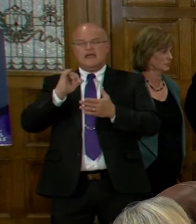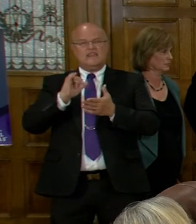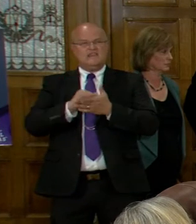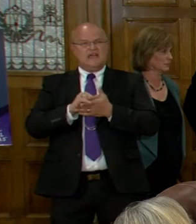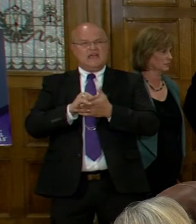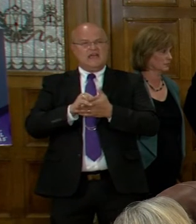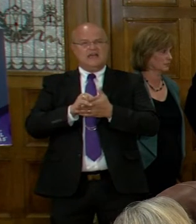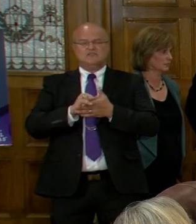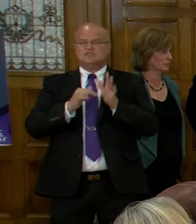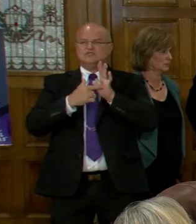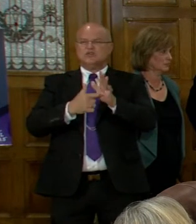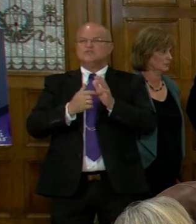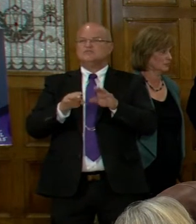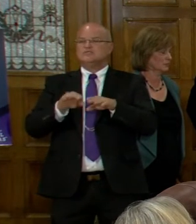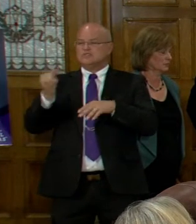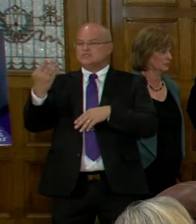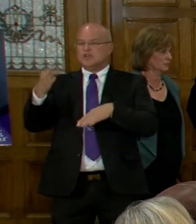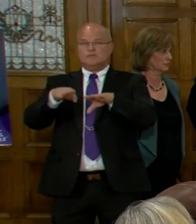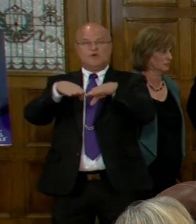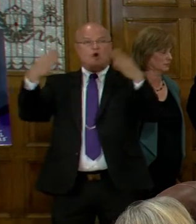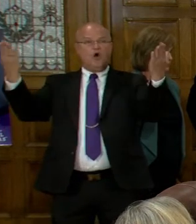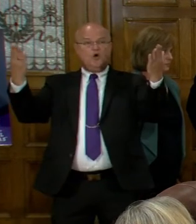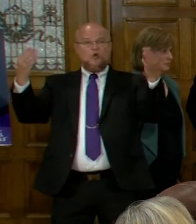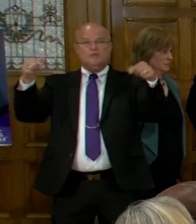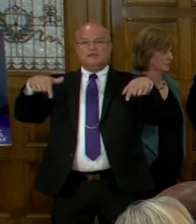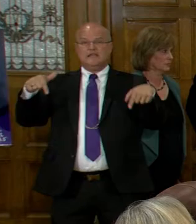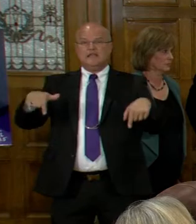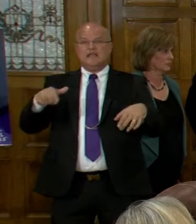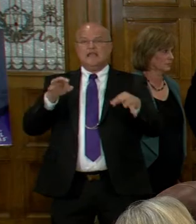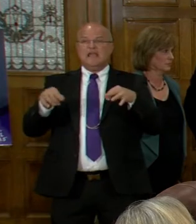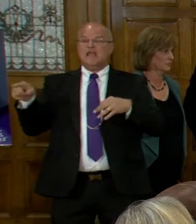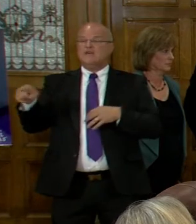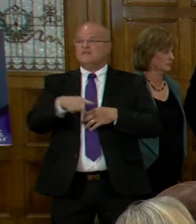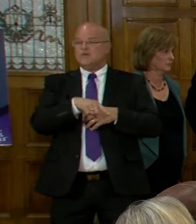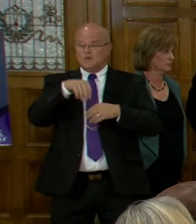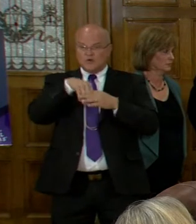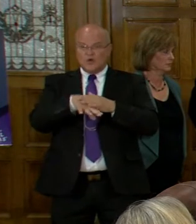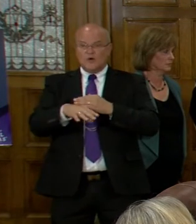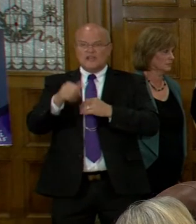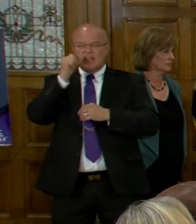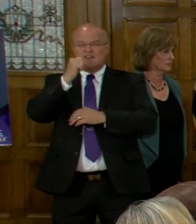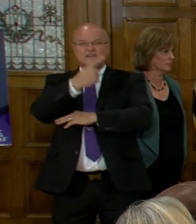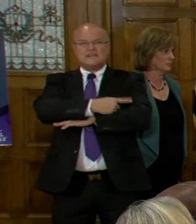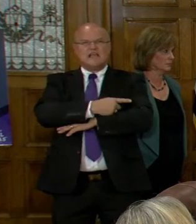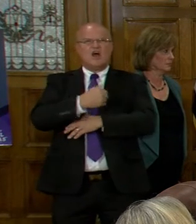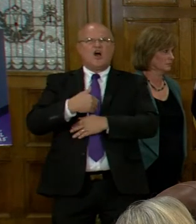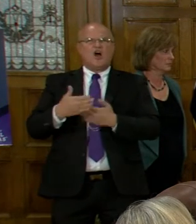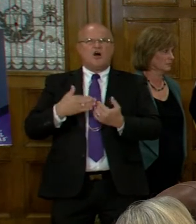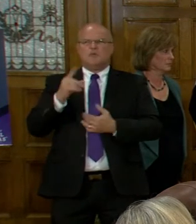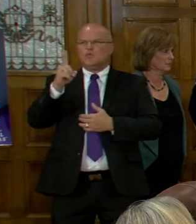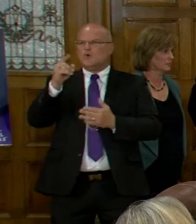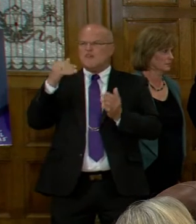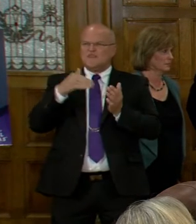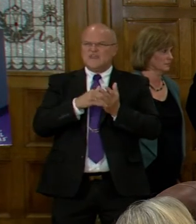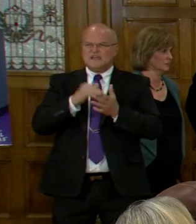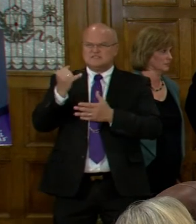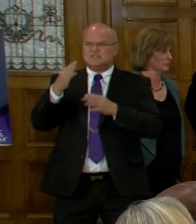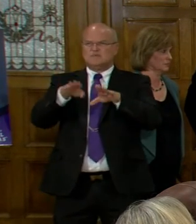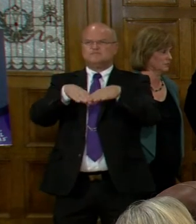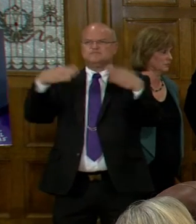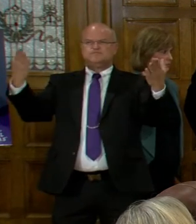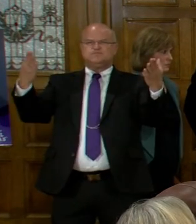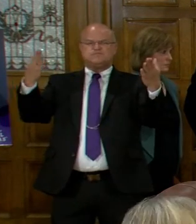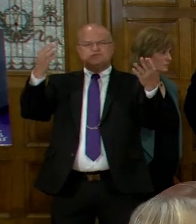that highlights how many open jobs there are. And if you were to go on there today, you'd see that there's almost 1,000 open jobs in